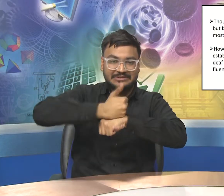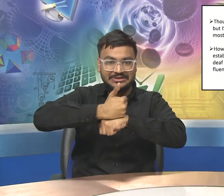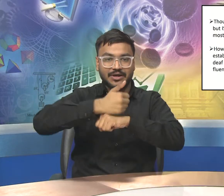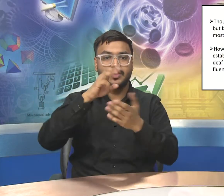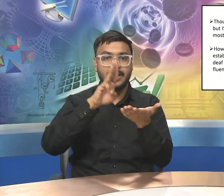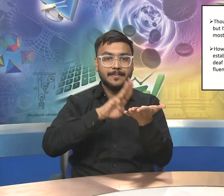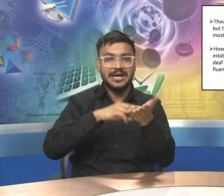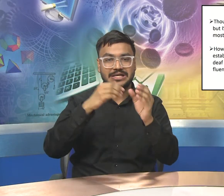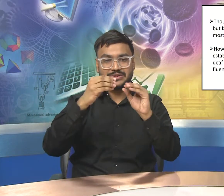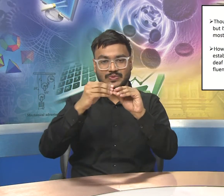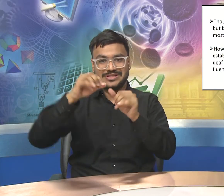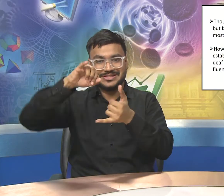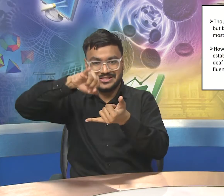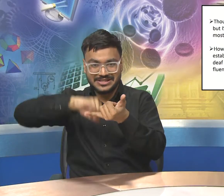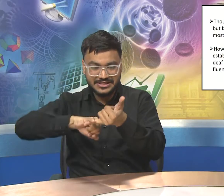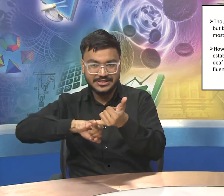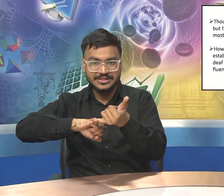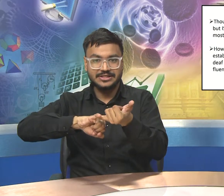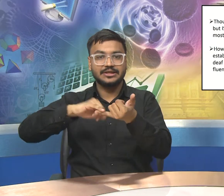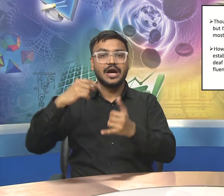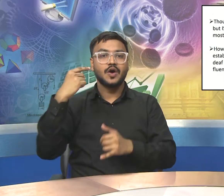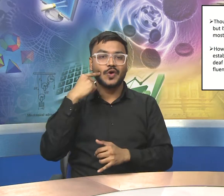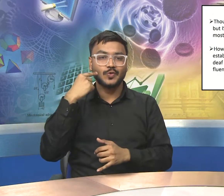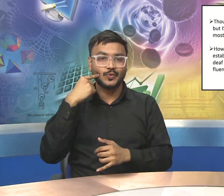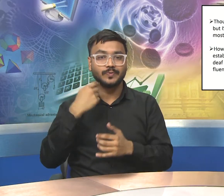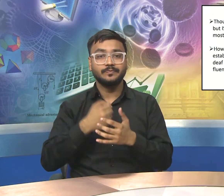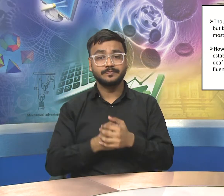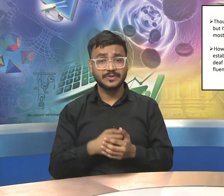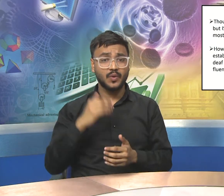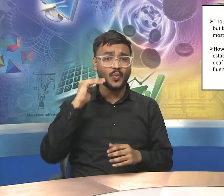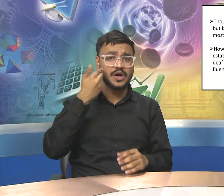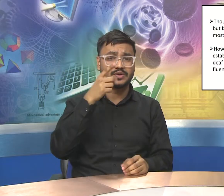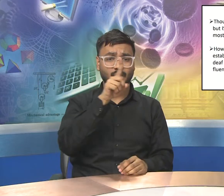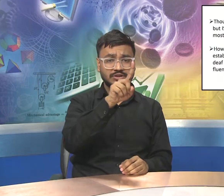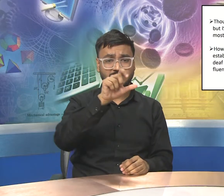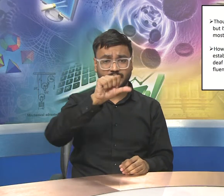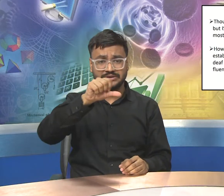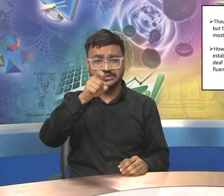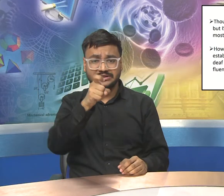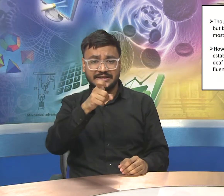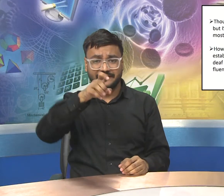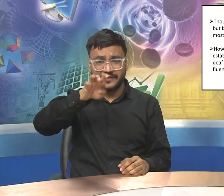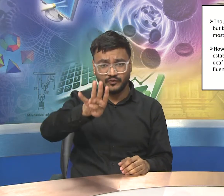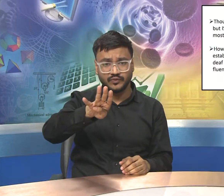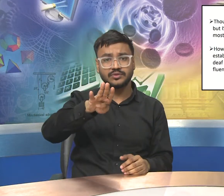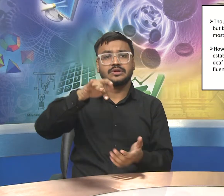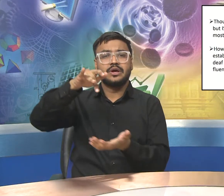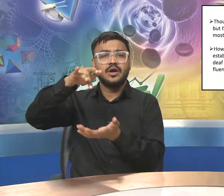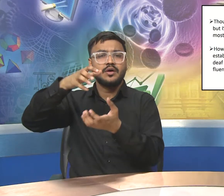However, Mook Badhir Sangathan in Indore, established